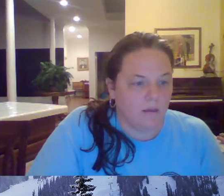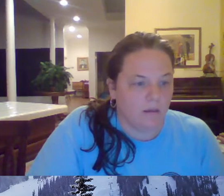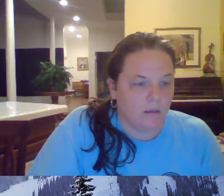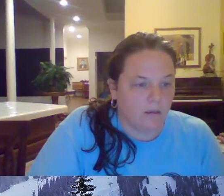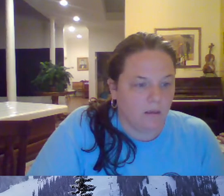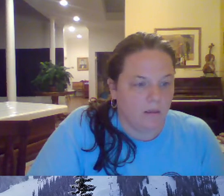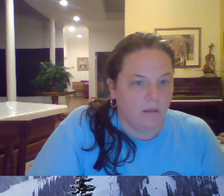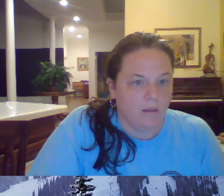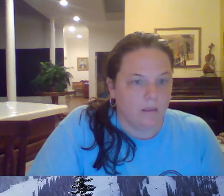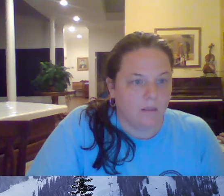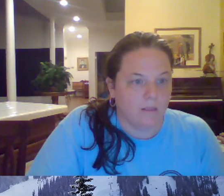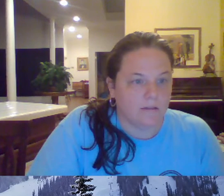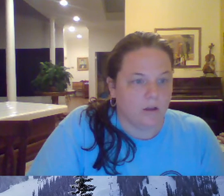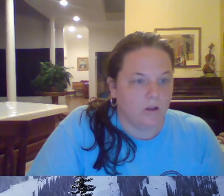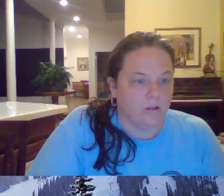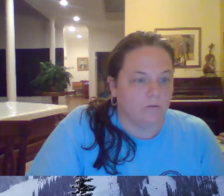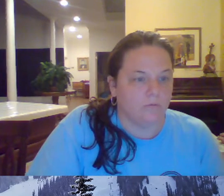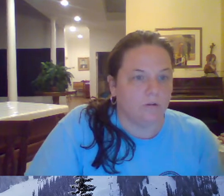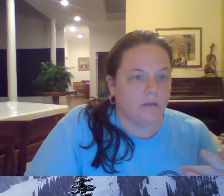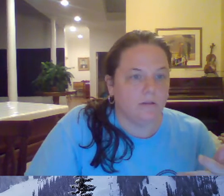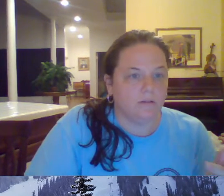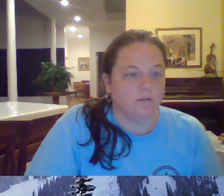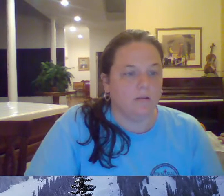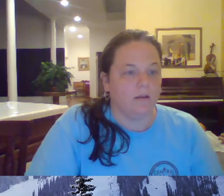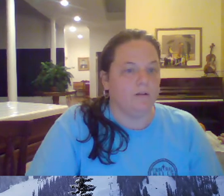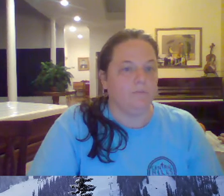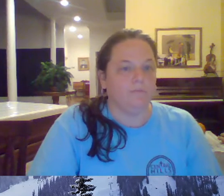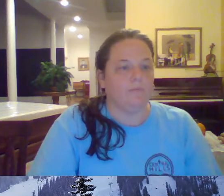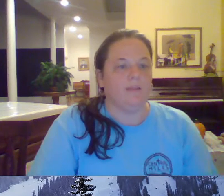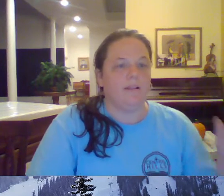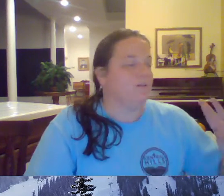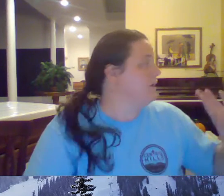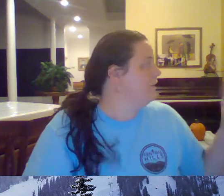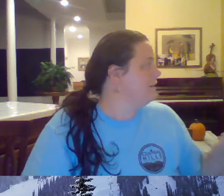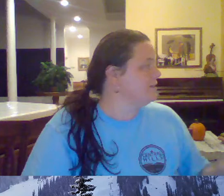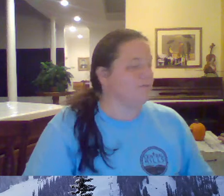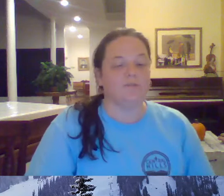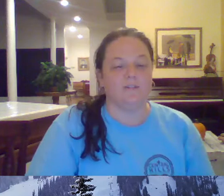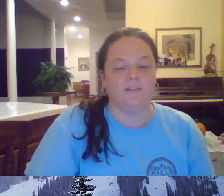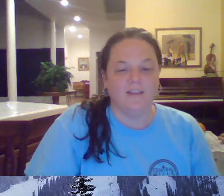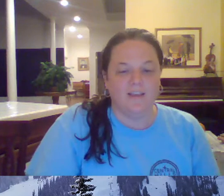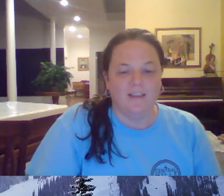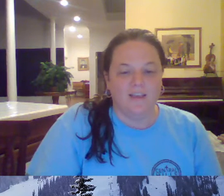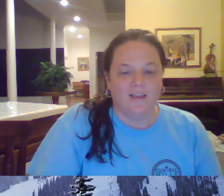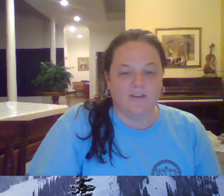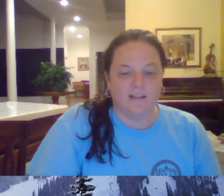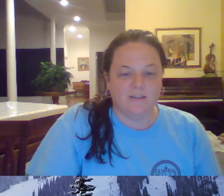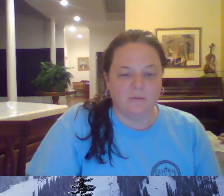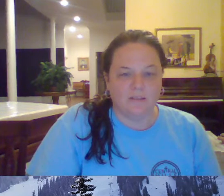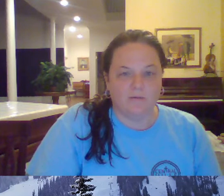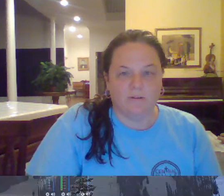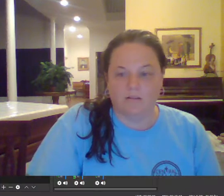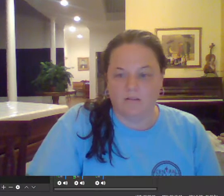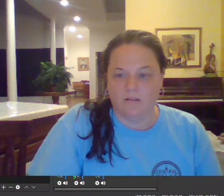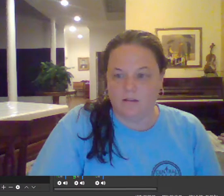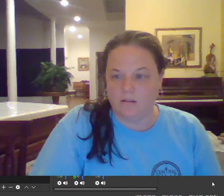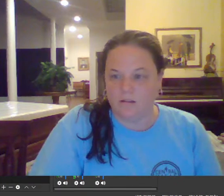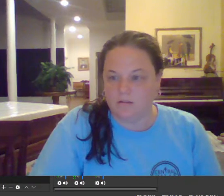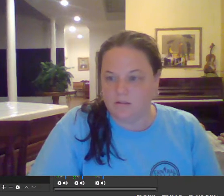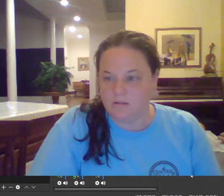think that's all that happens. They learn holidays. Okay, so let me see.